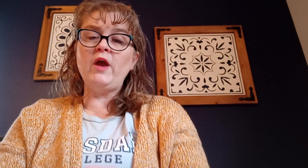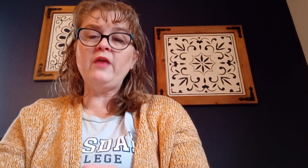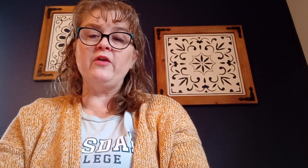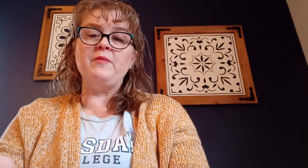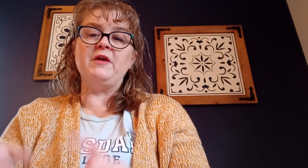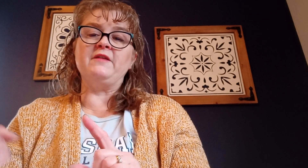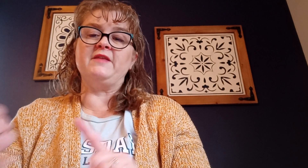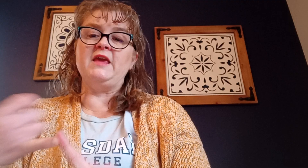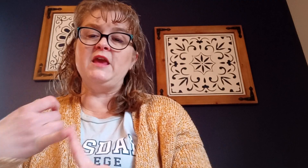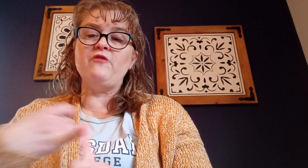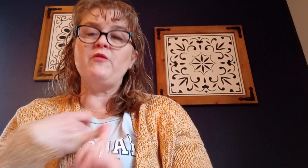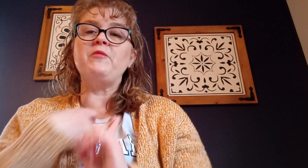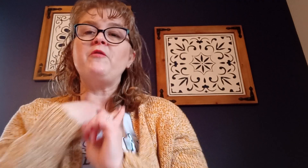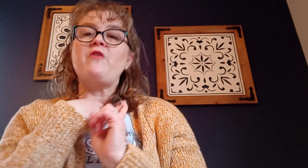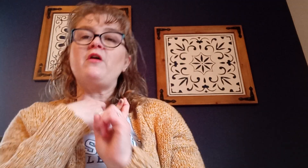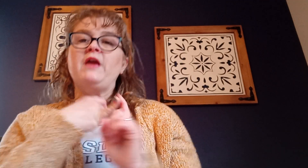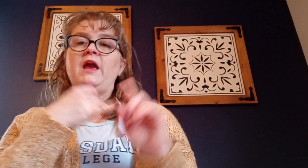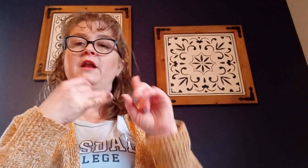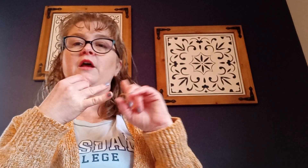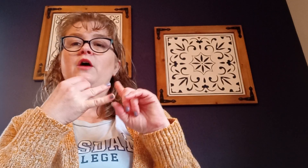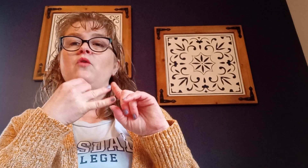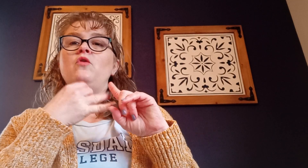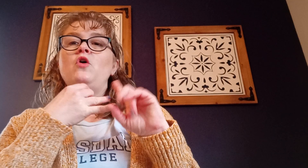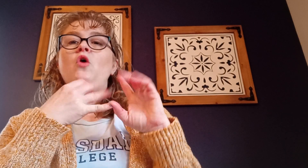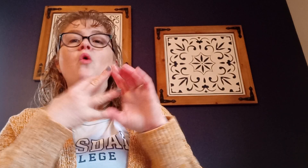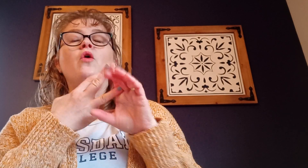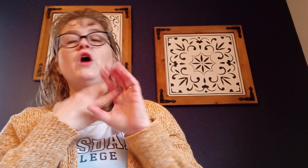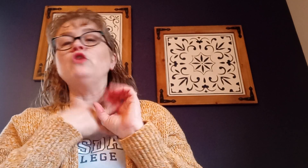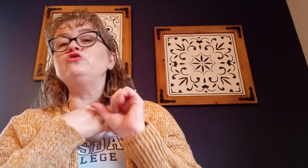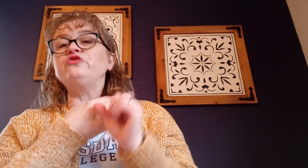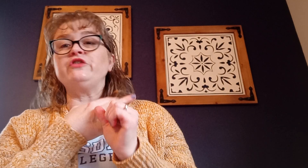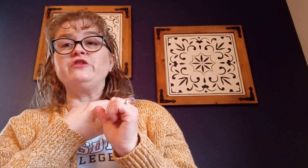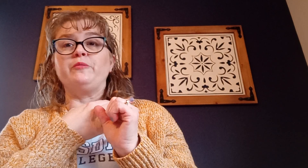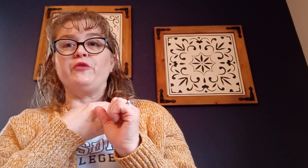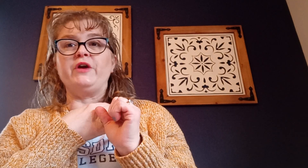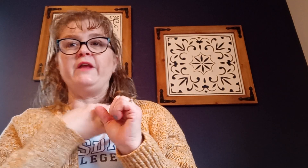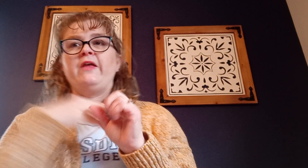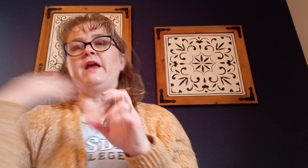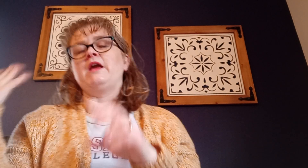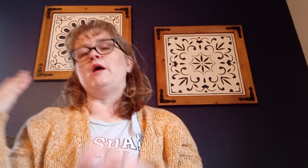quickly because the heat from the volcano or ocean debris like a